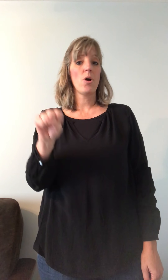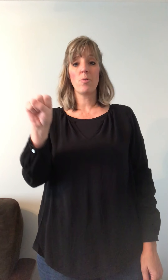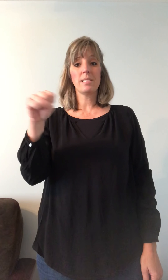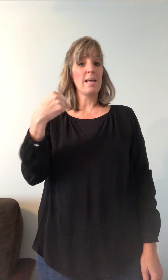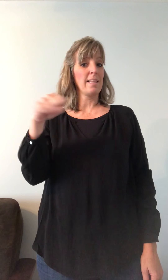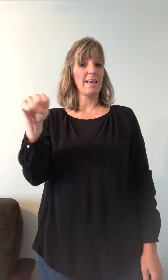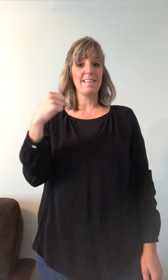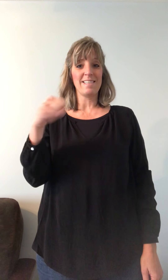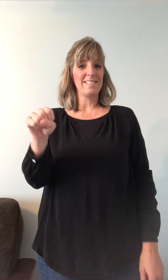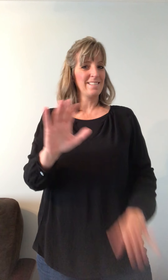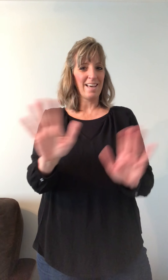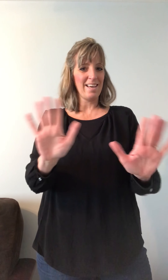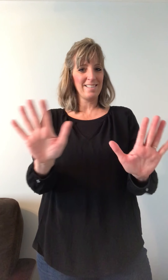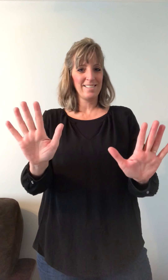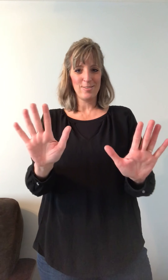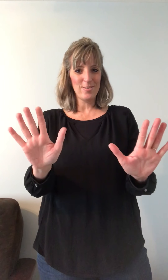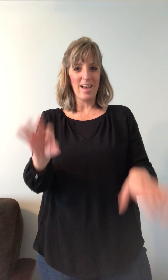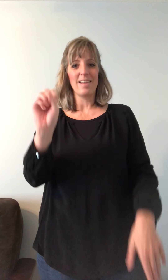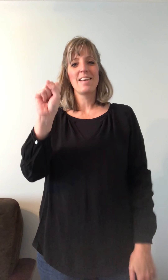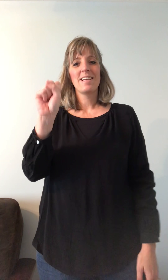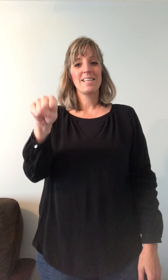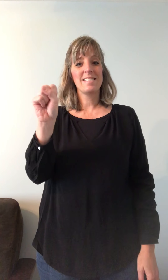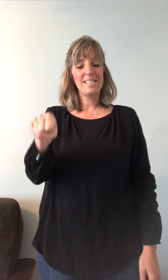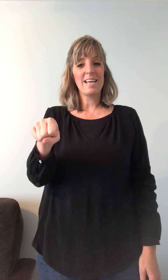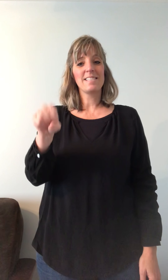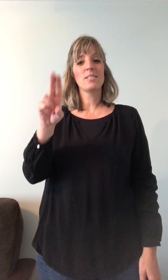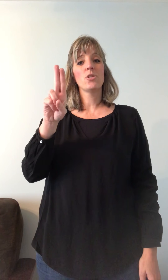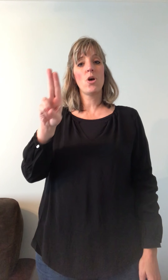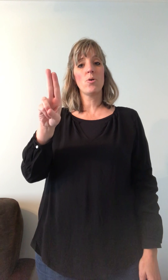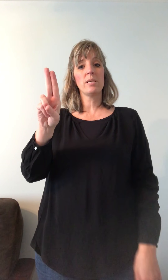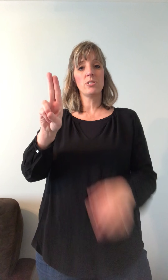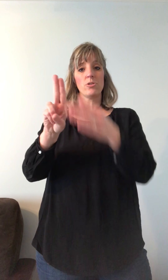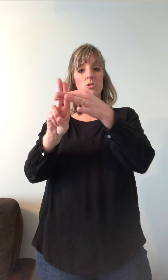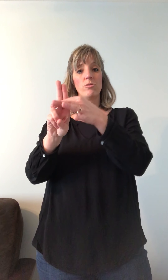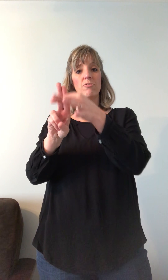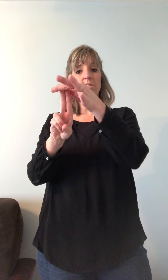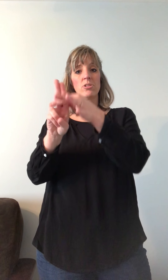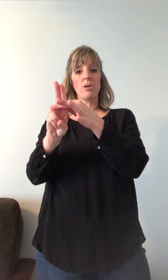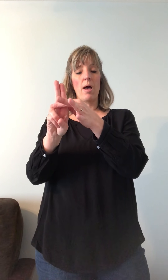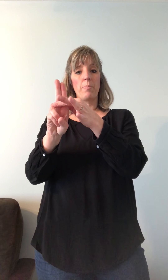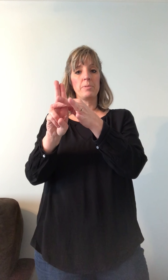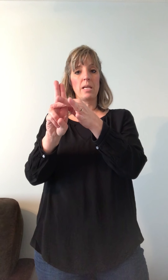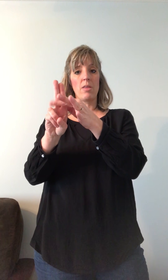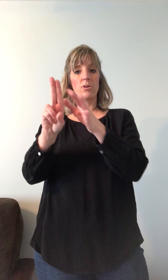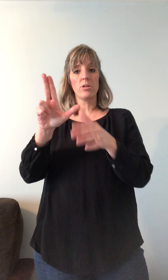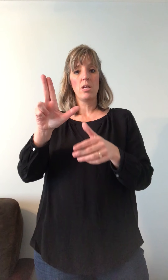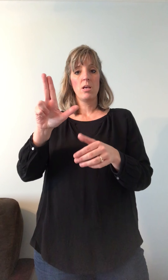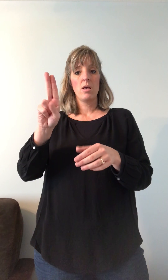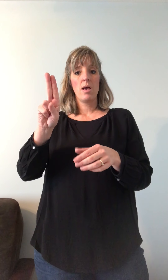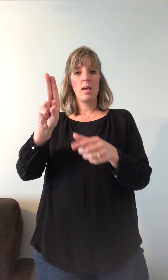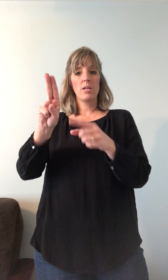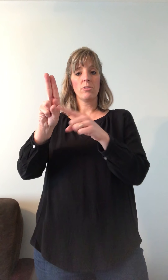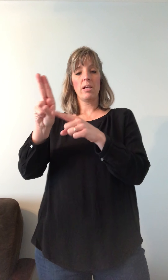no is not like this. Okay. Don't do that. This is yes. No is your 2 fingers are up together and your